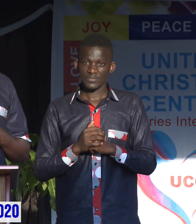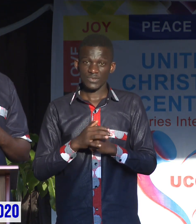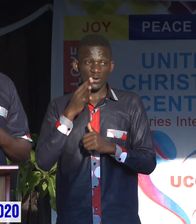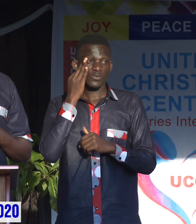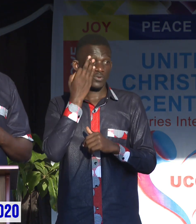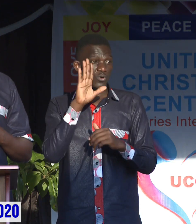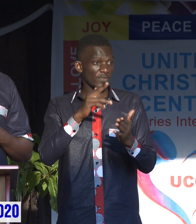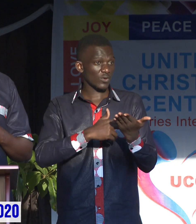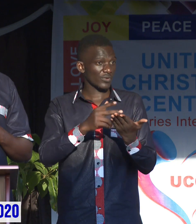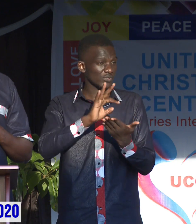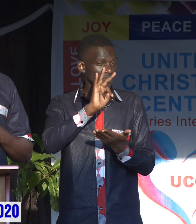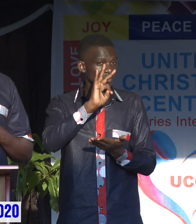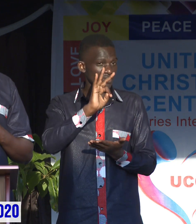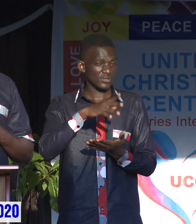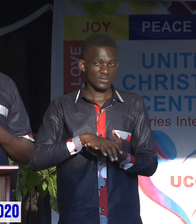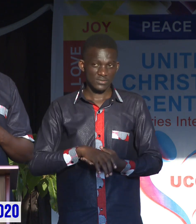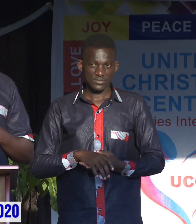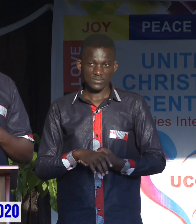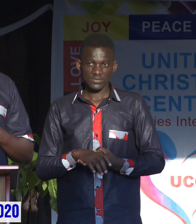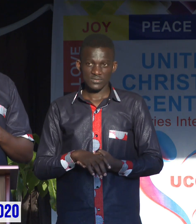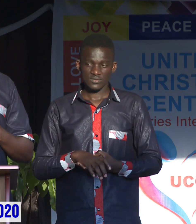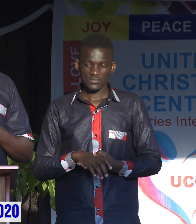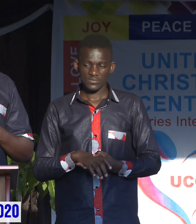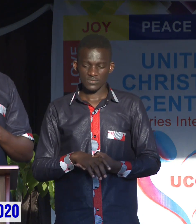Holy Spirit. Ekibala eky'Omwoyo Mutukuvu.